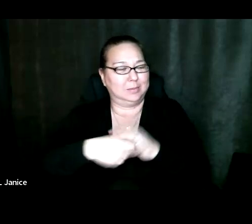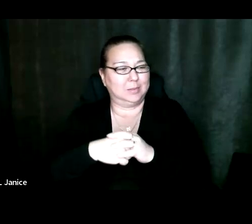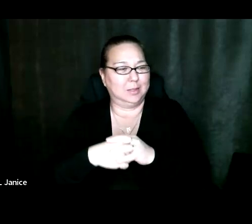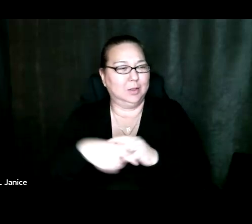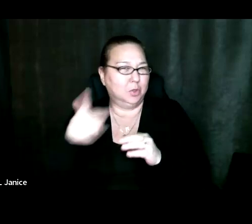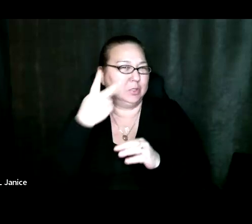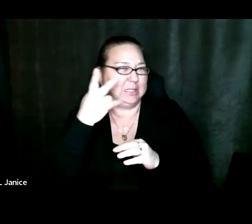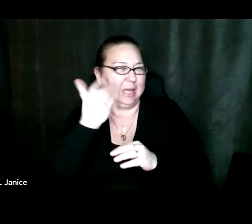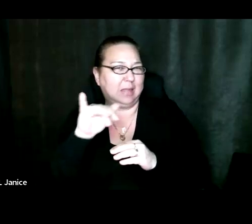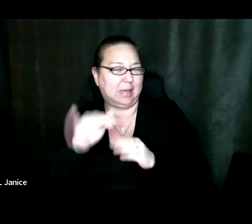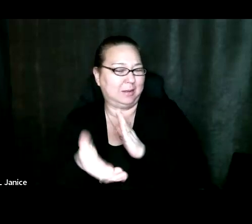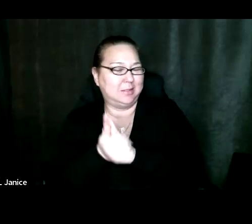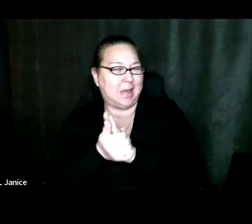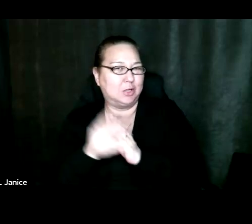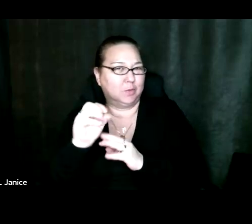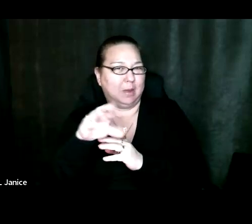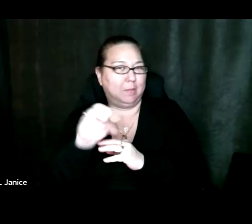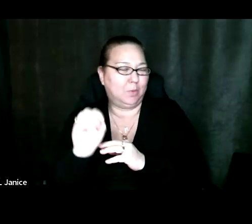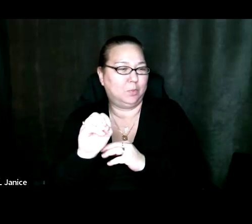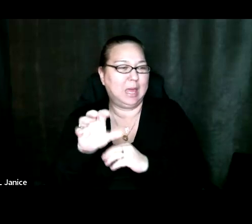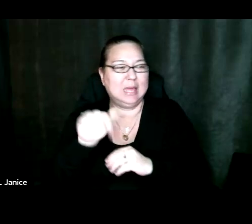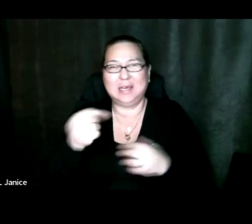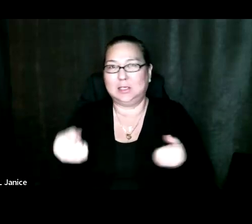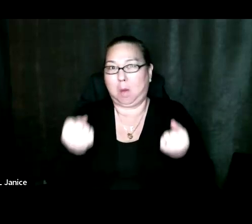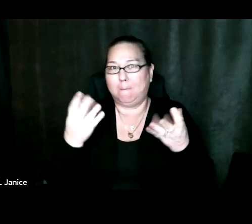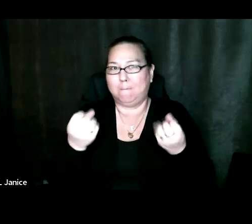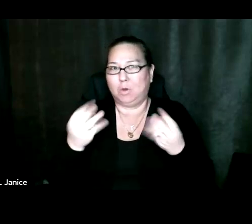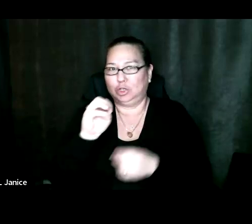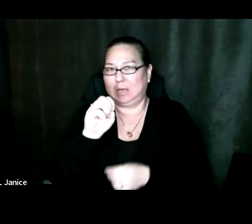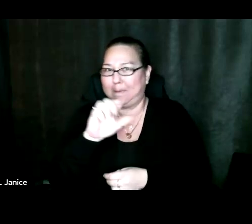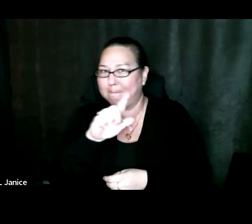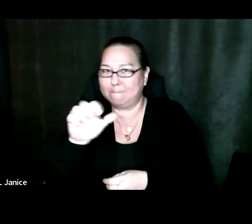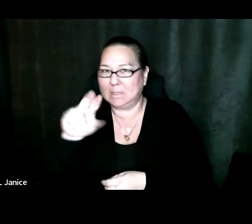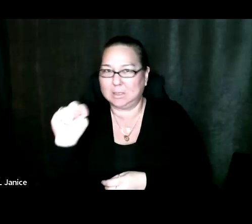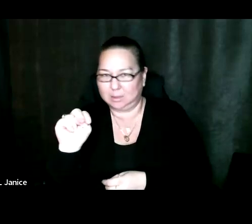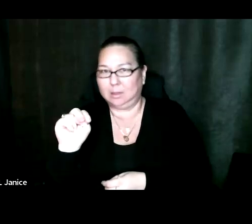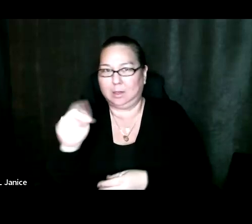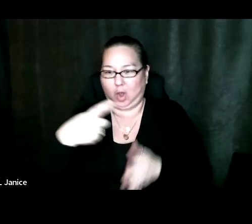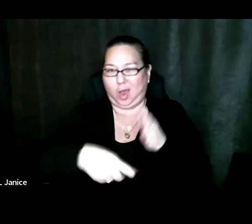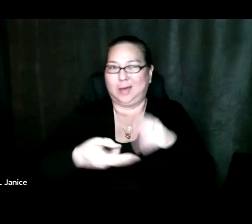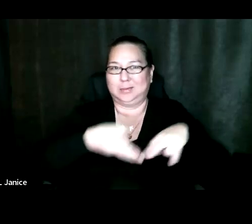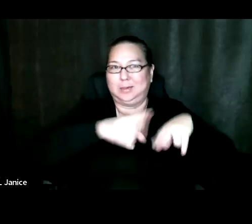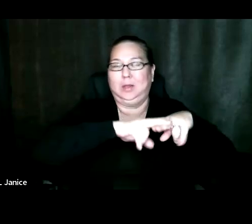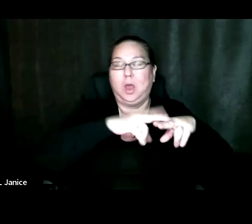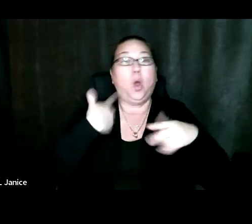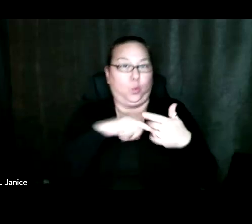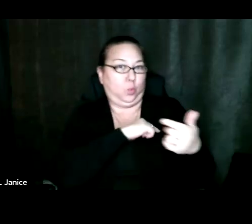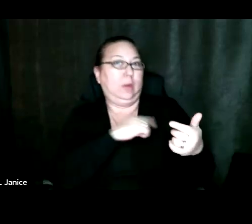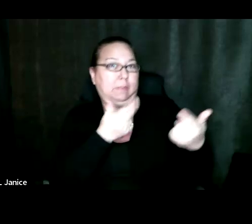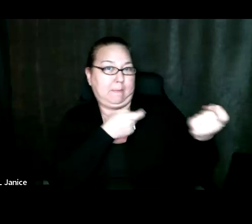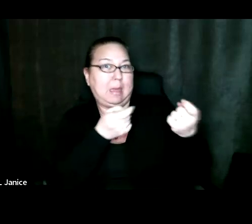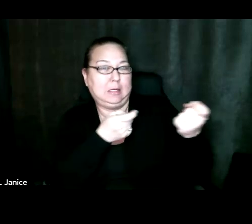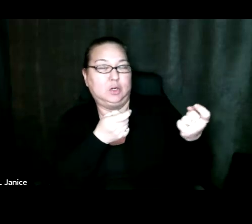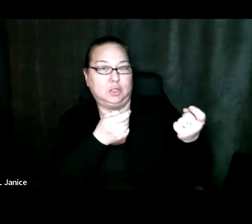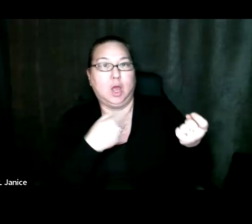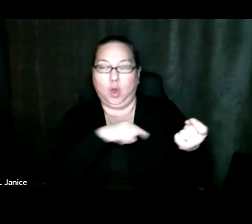you, this is a pretty significant multi-million-dollar area of cost increase, something we are managing, and we have resources at our disposal